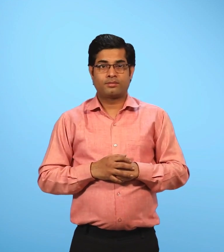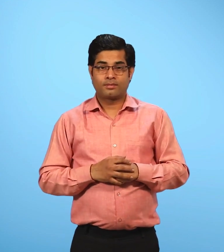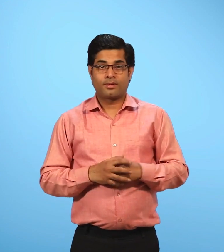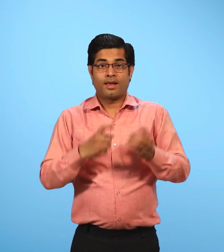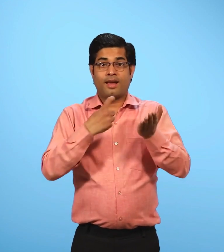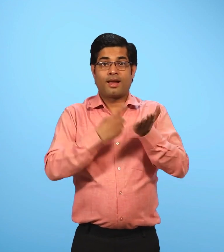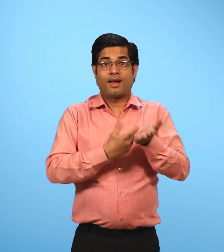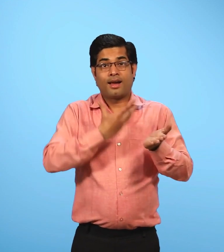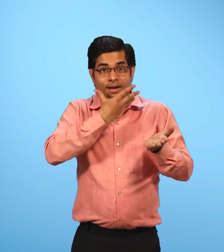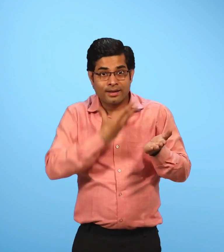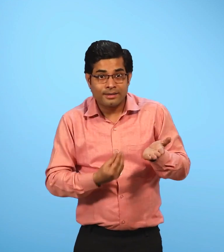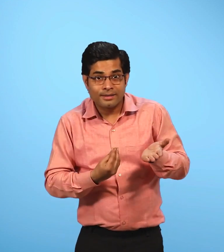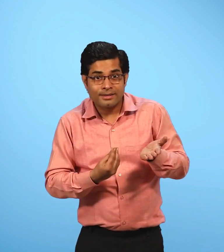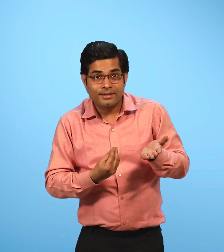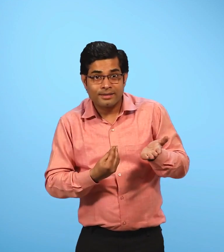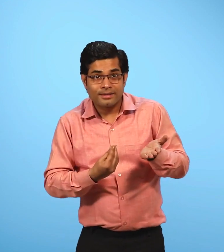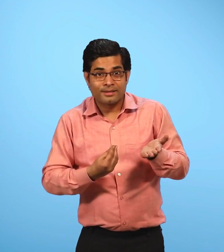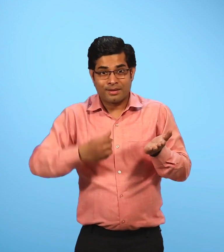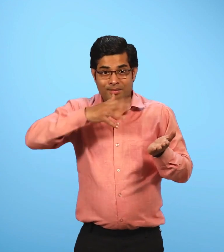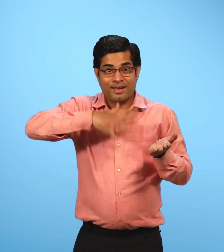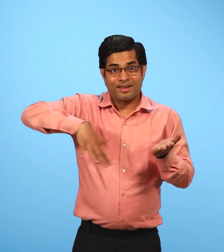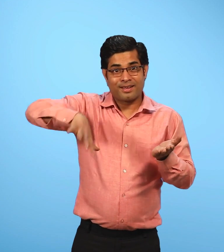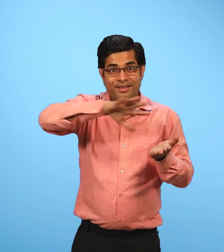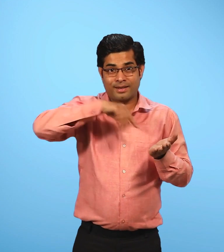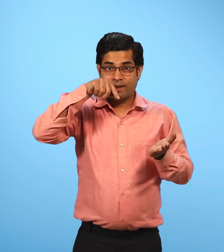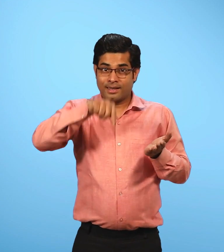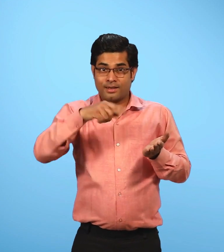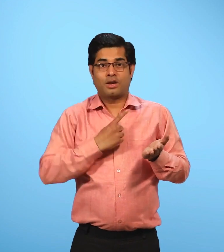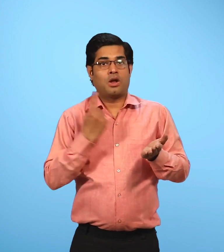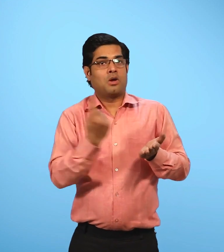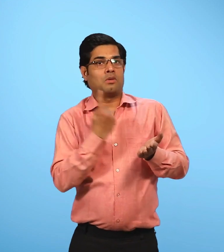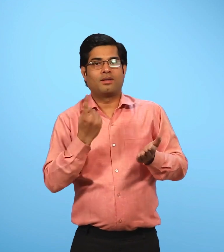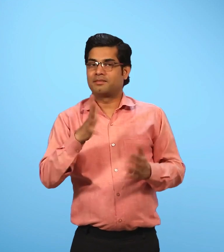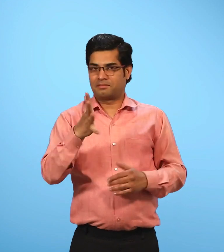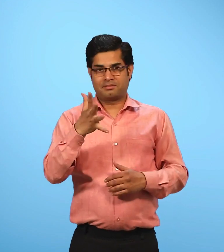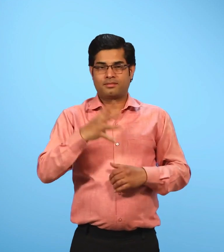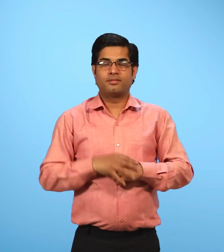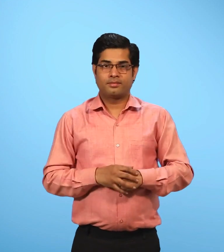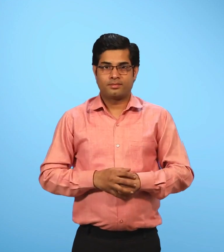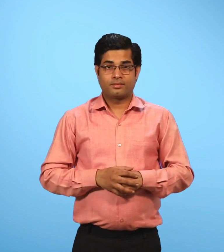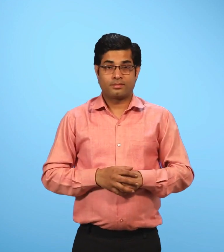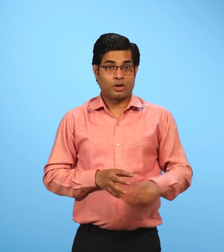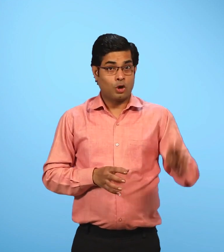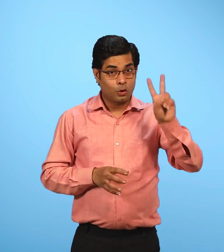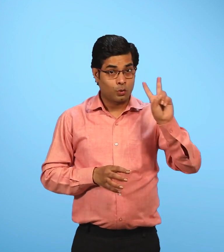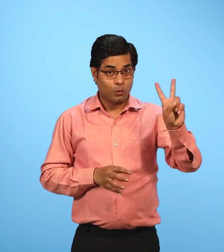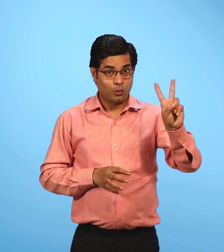Let's write. 1. The words in the sentences are